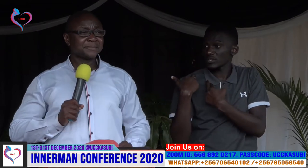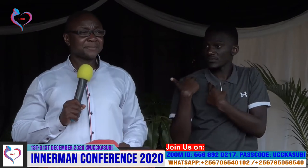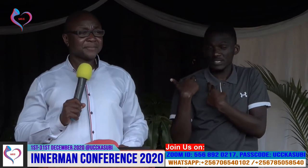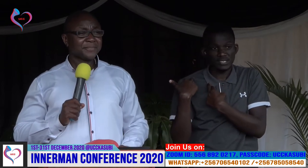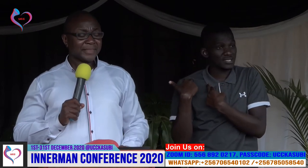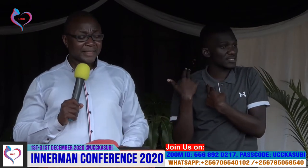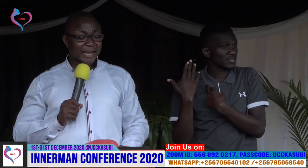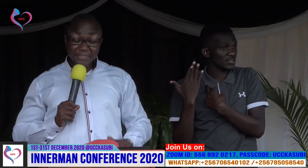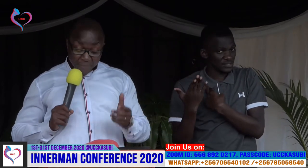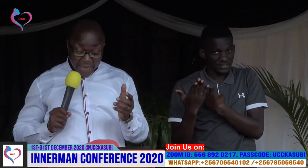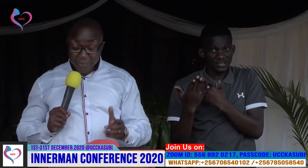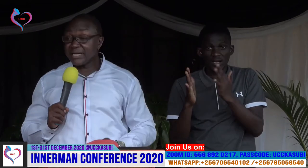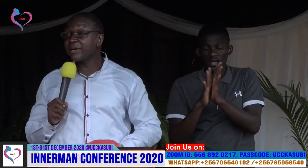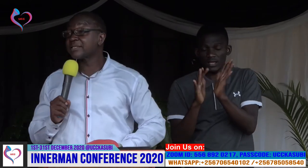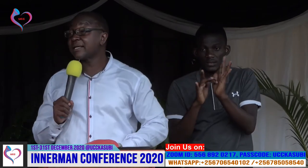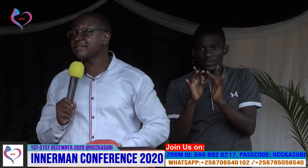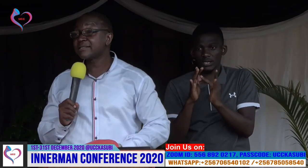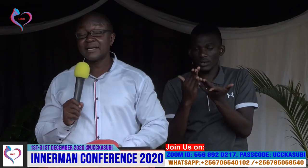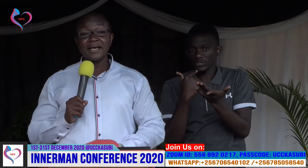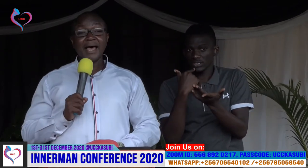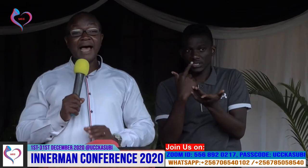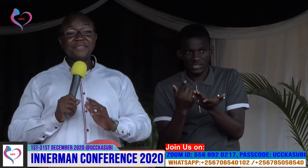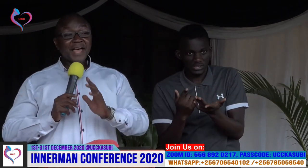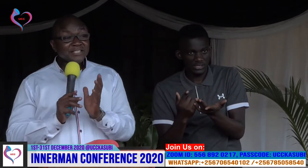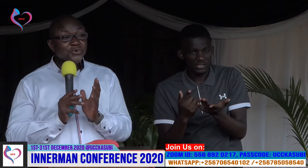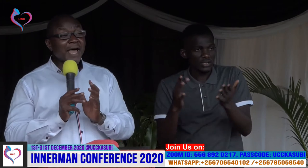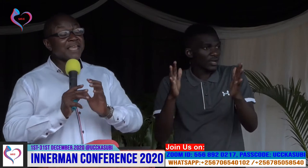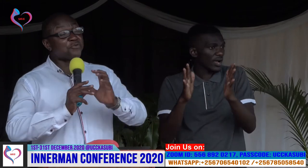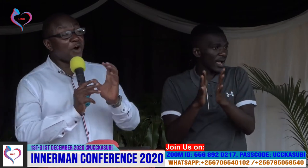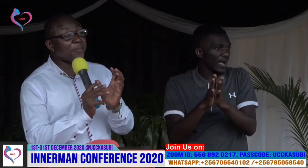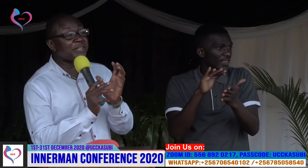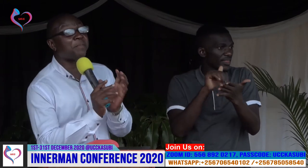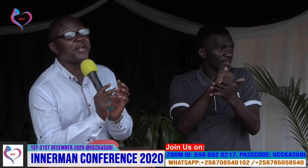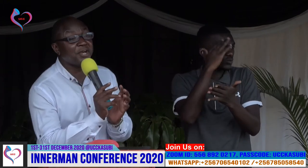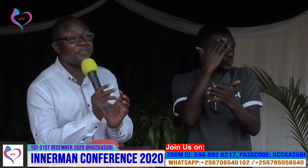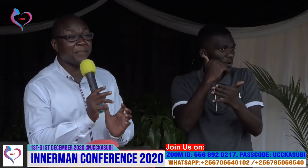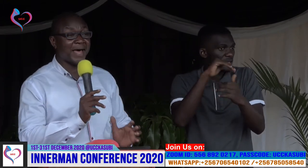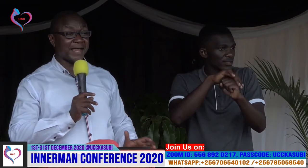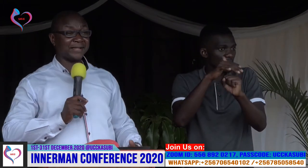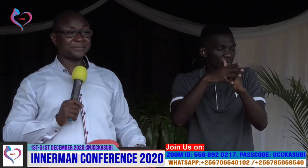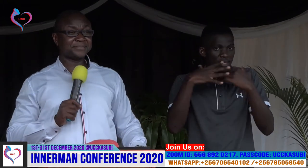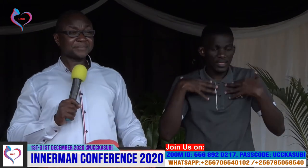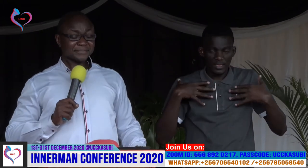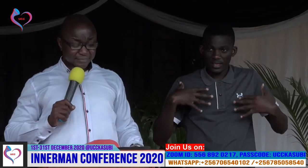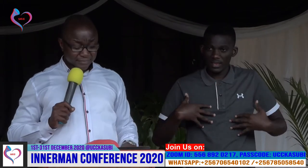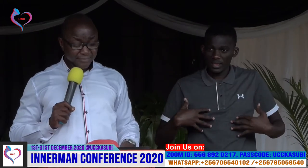Waliwo obuvunanyizibwa. And the Bible tells us. And that's why he formed the body of the man